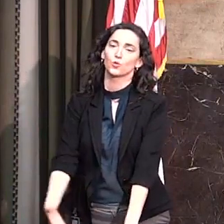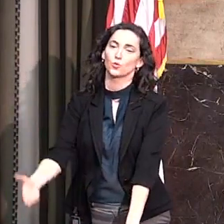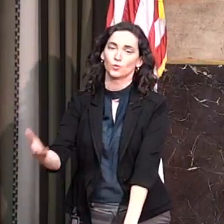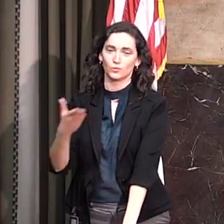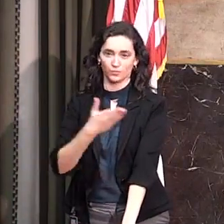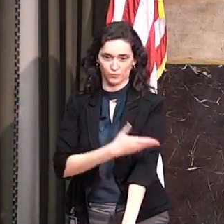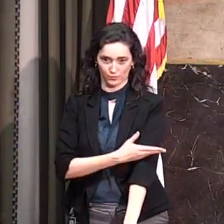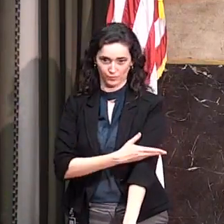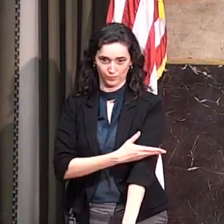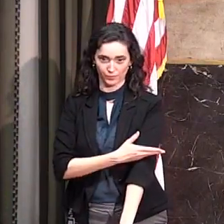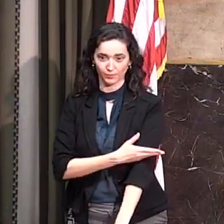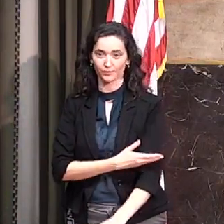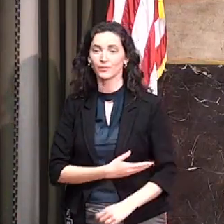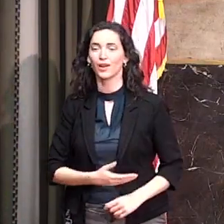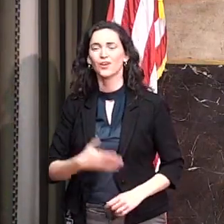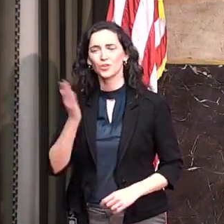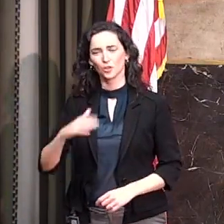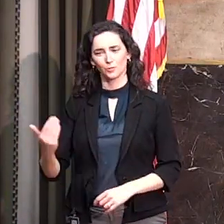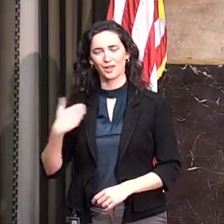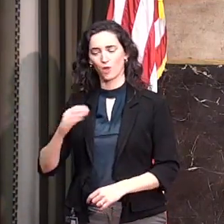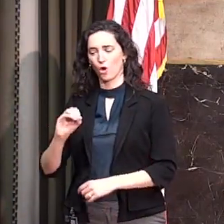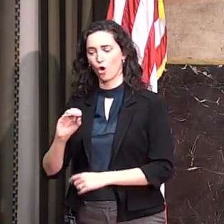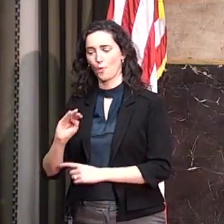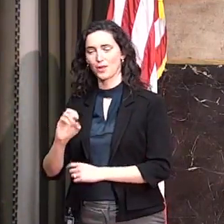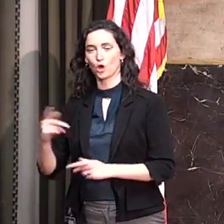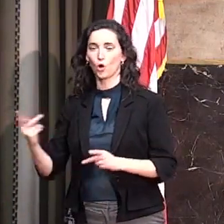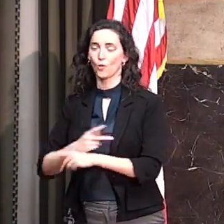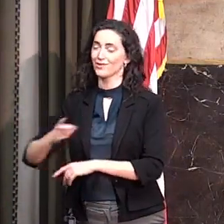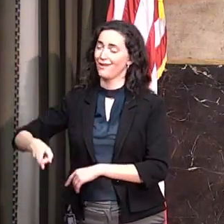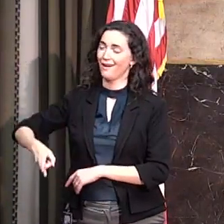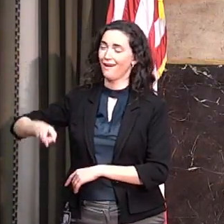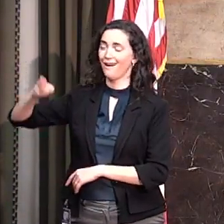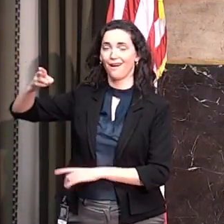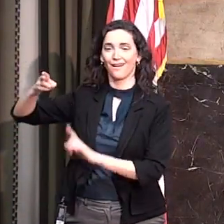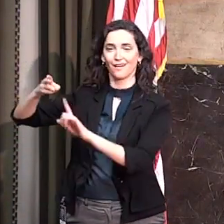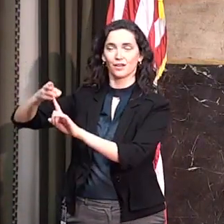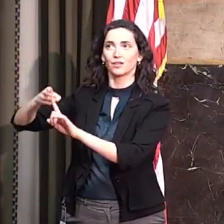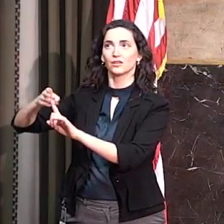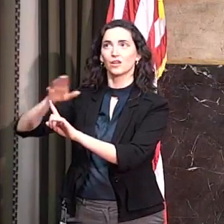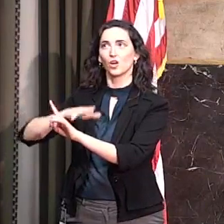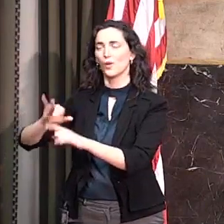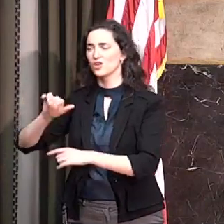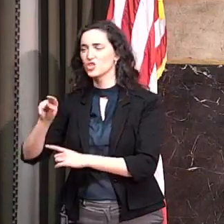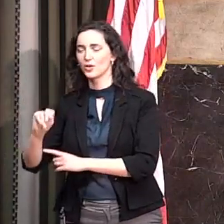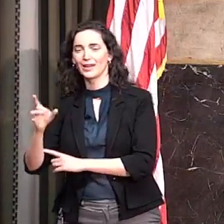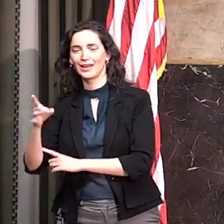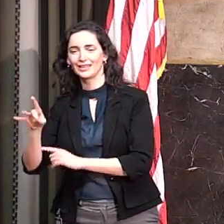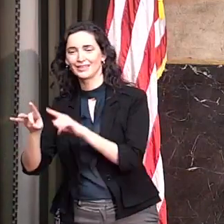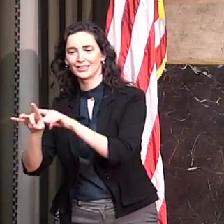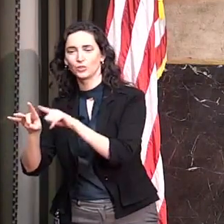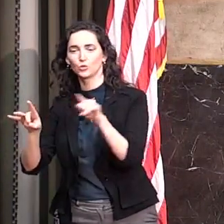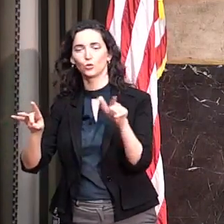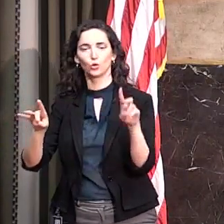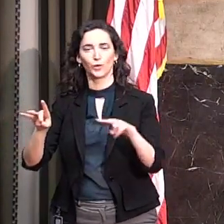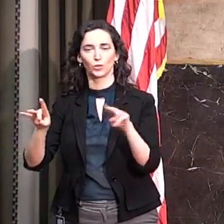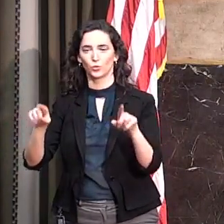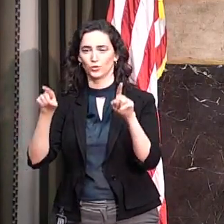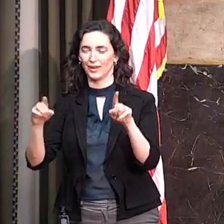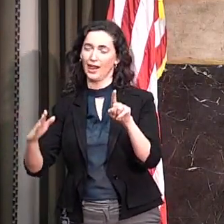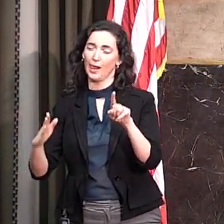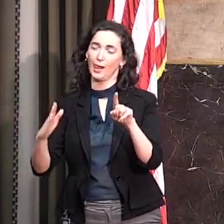since our Omicron peak, which now we know occurred between about January the 18th and January the 22nd.